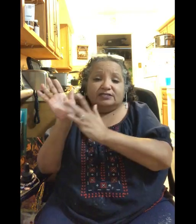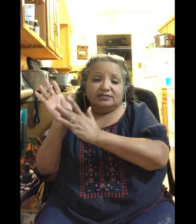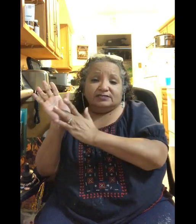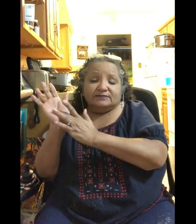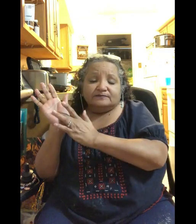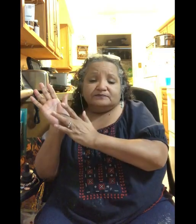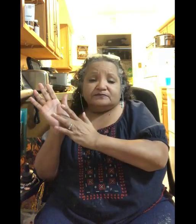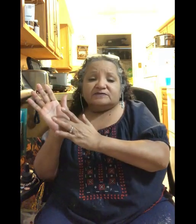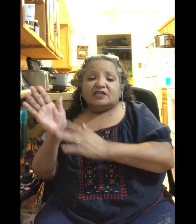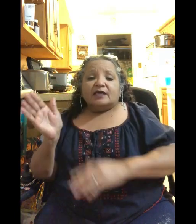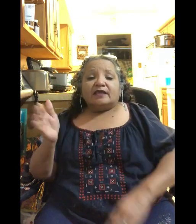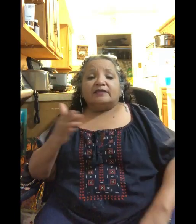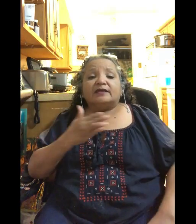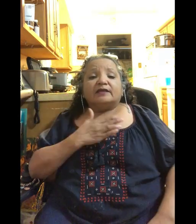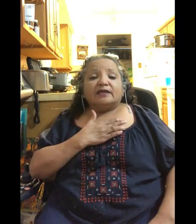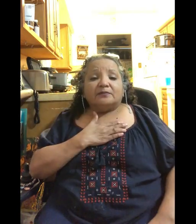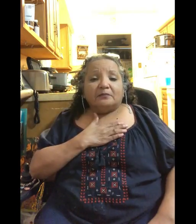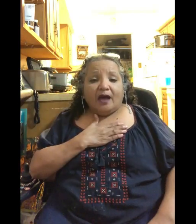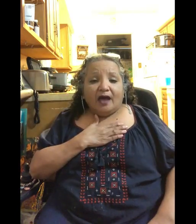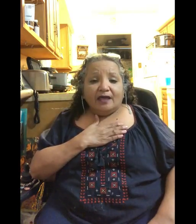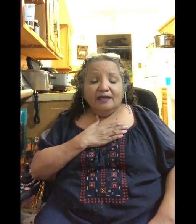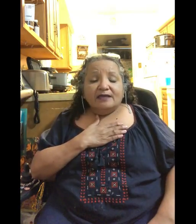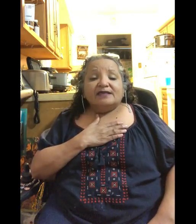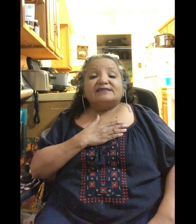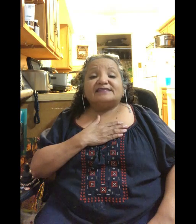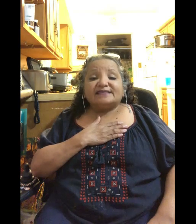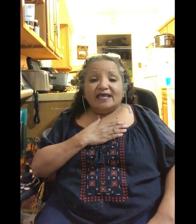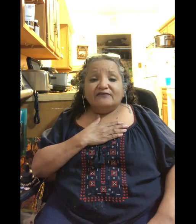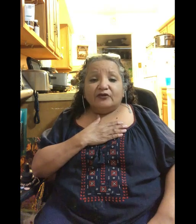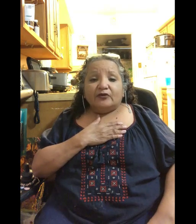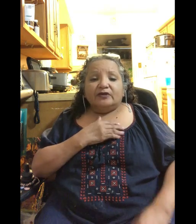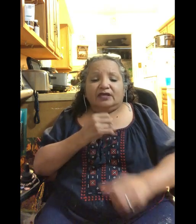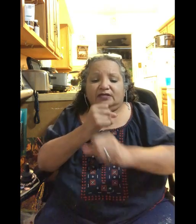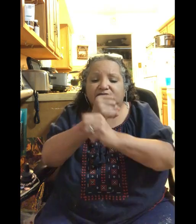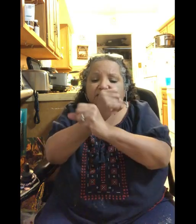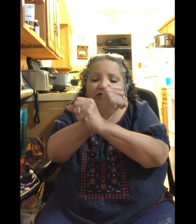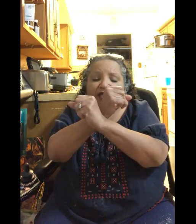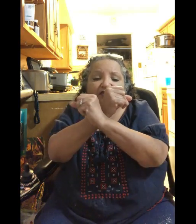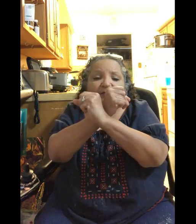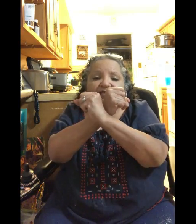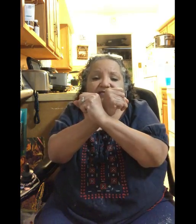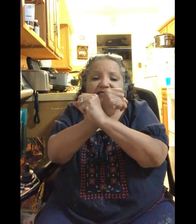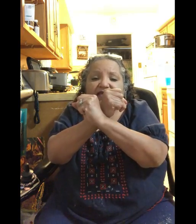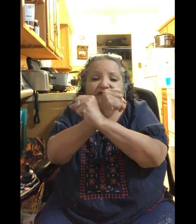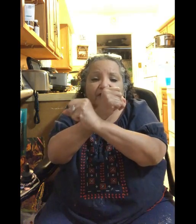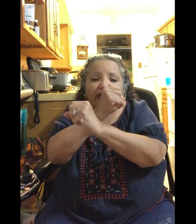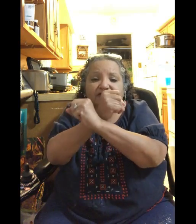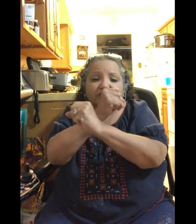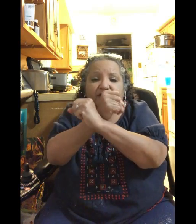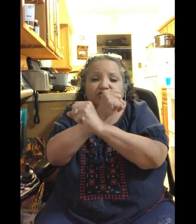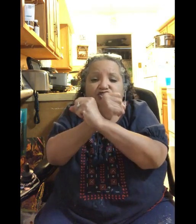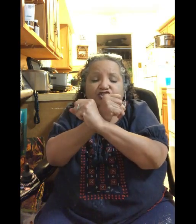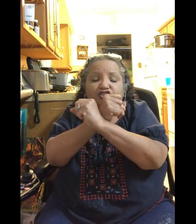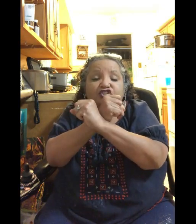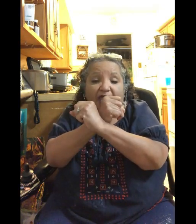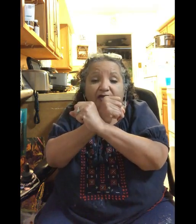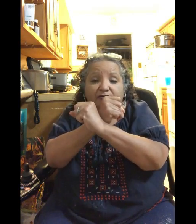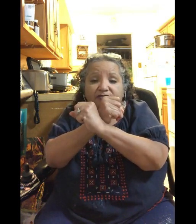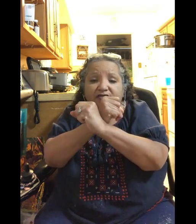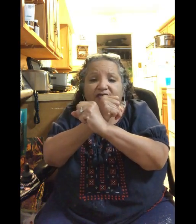Jesus. And then again, my Savior is like you're being saved. Your hands are in shackles